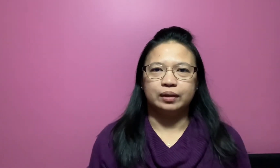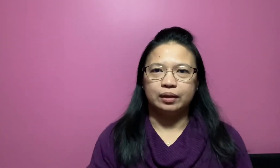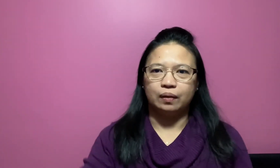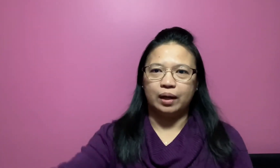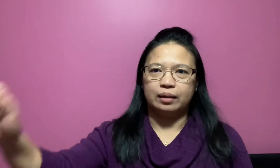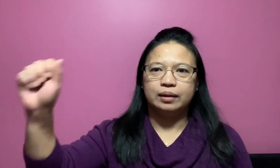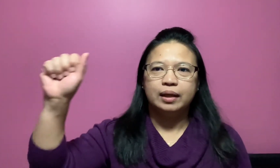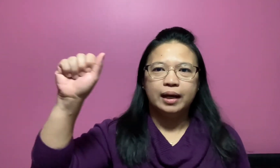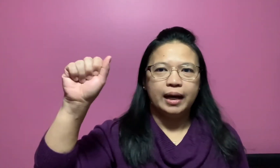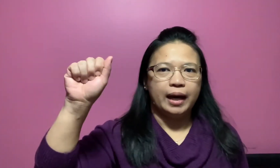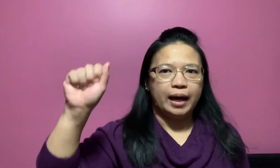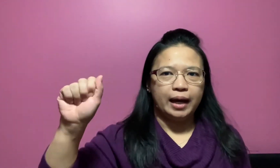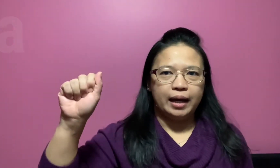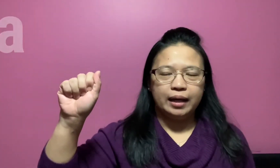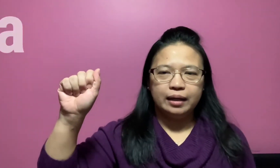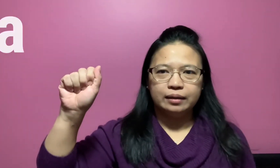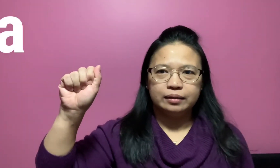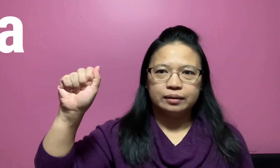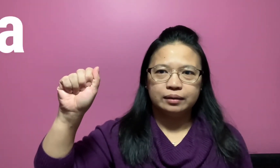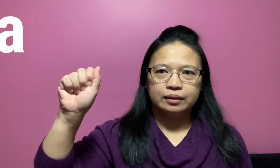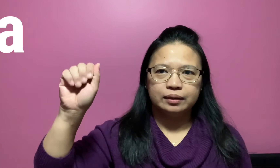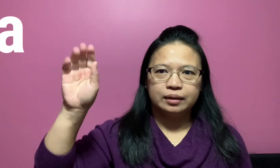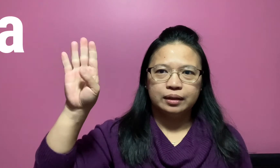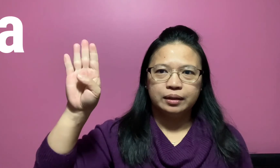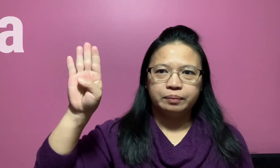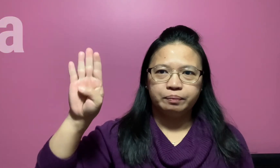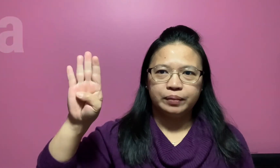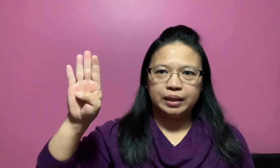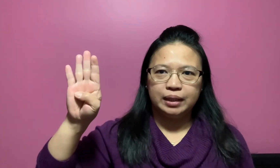Okay. A, B,